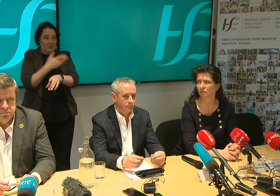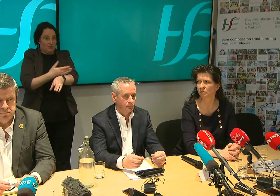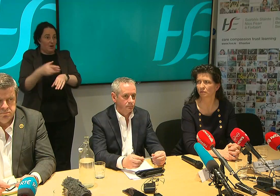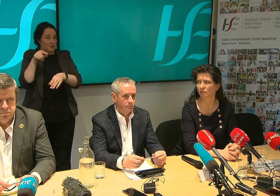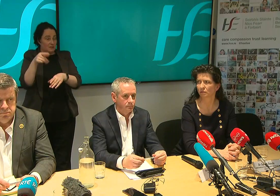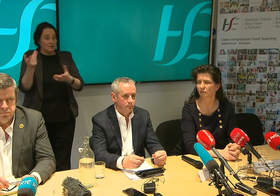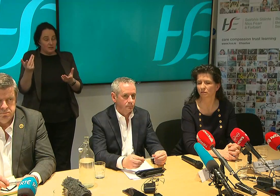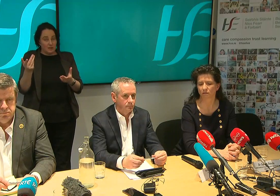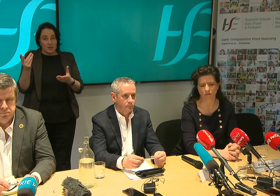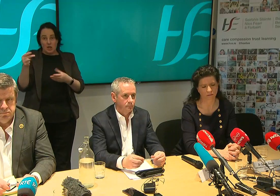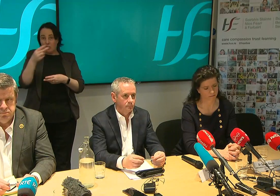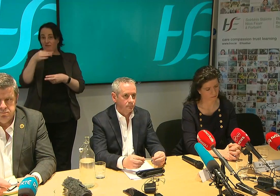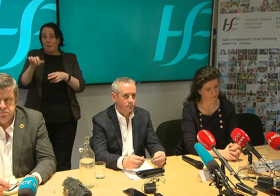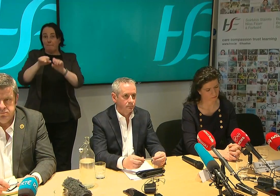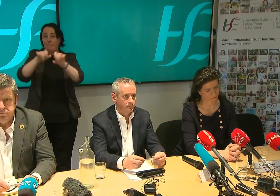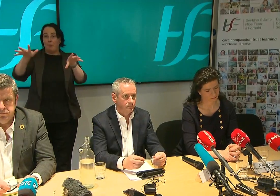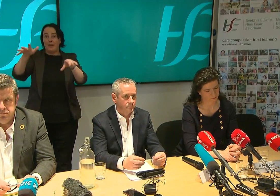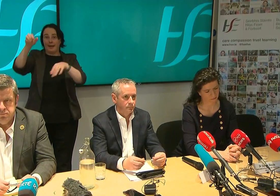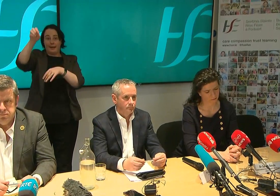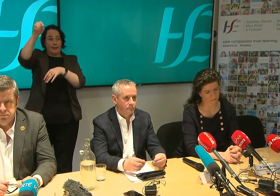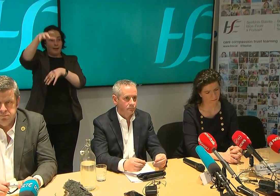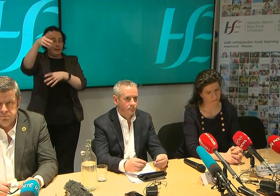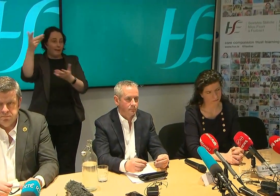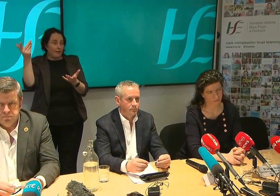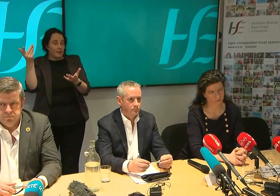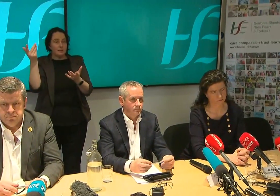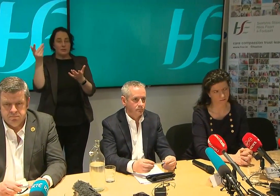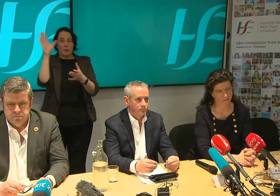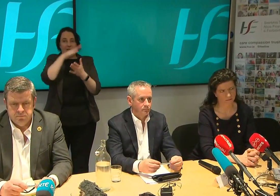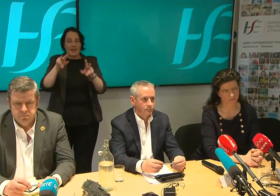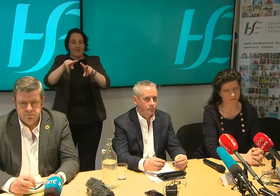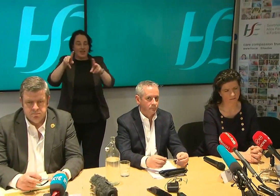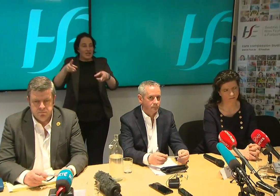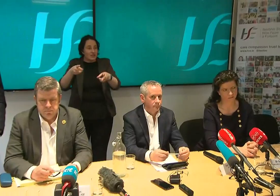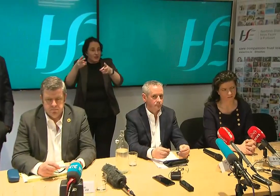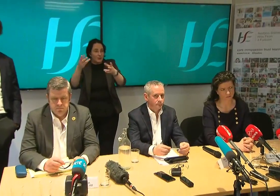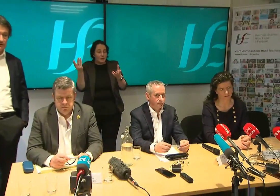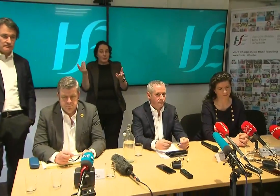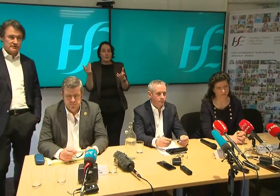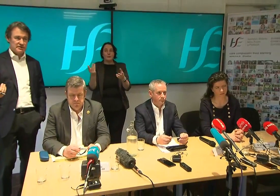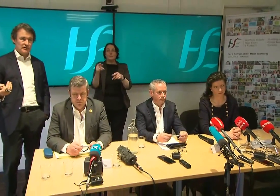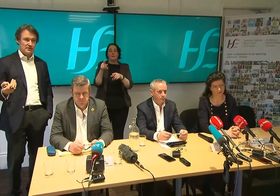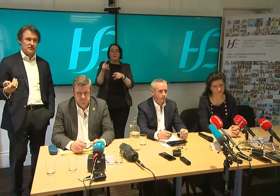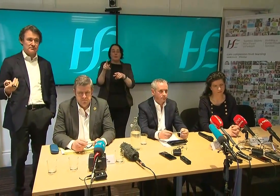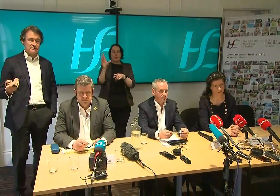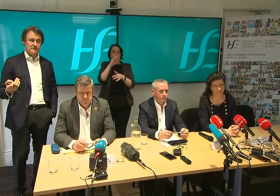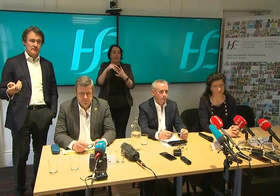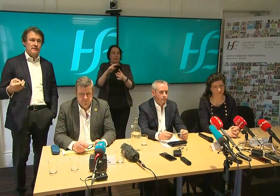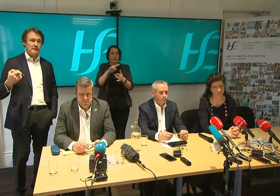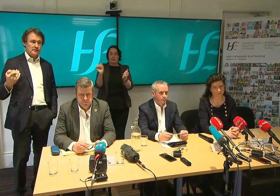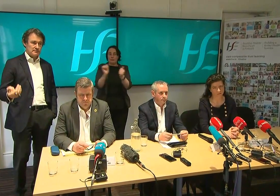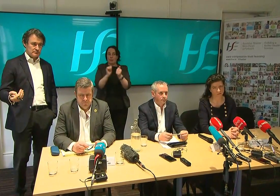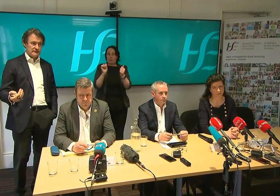It seems to have come from a member of the public. It seems to be a video. It seems to be inappropriate material in terms